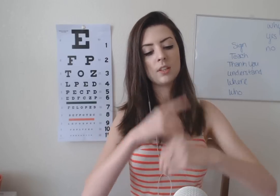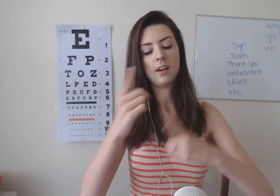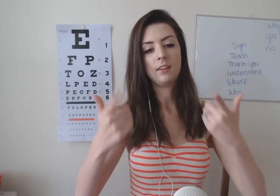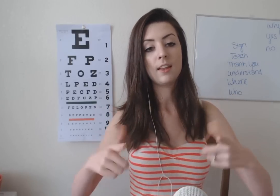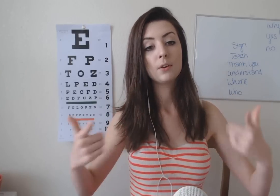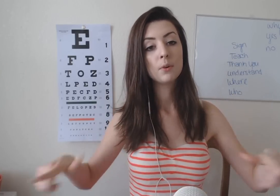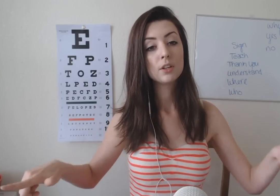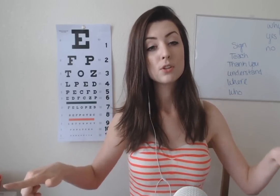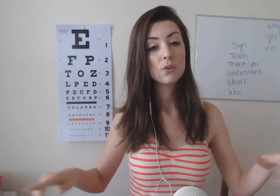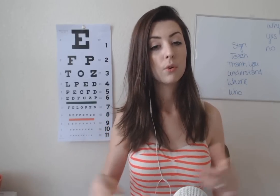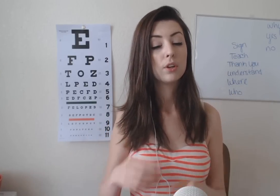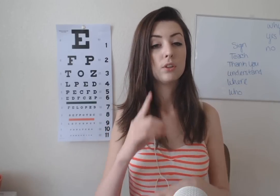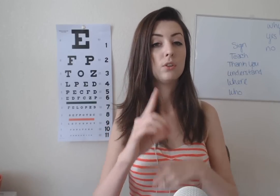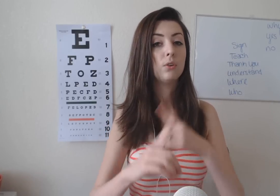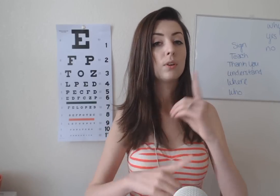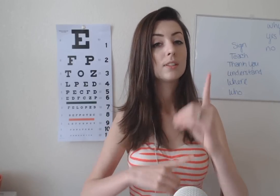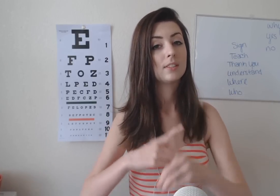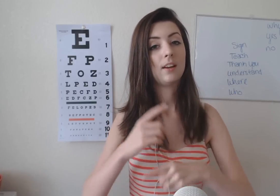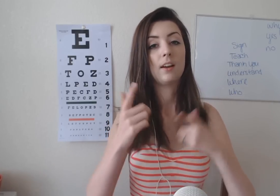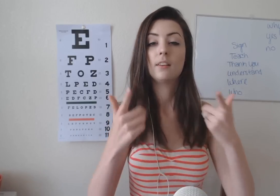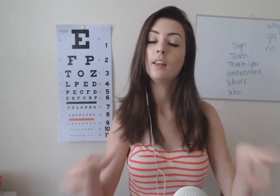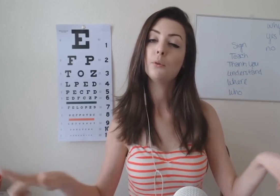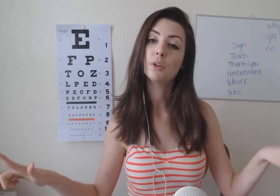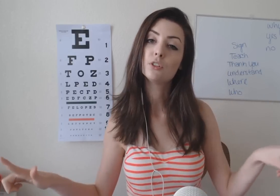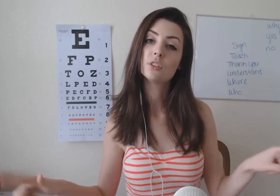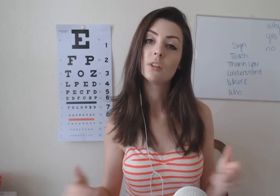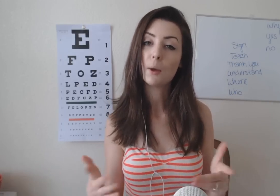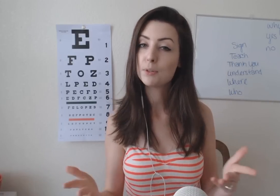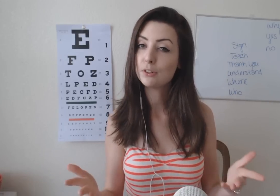sign language, or you can do sign language. Up to you.